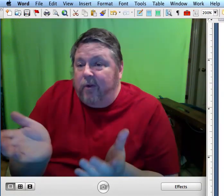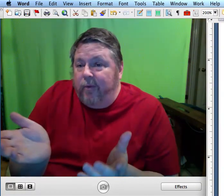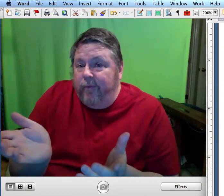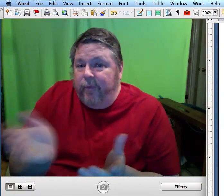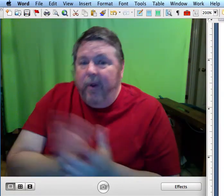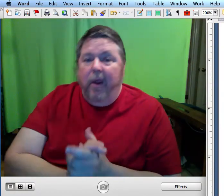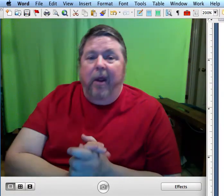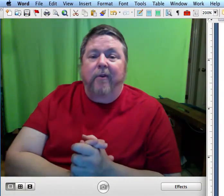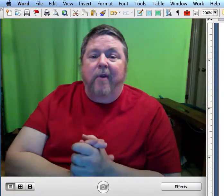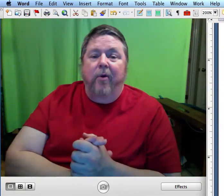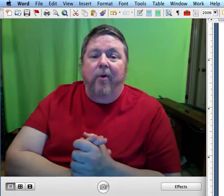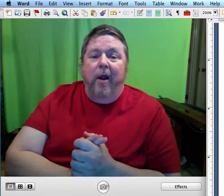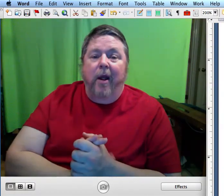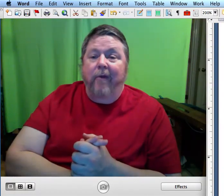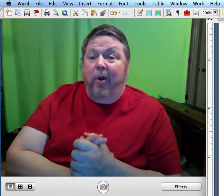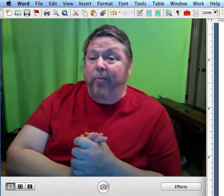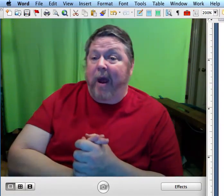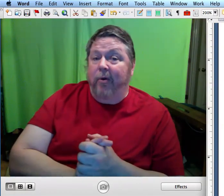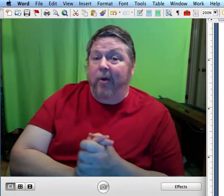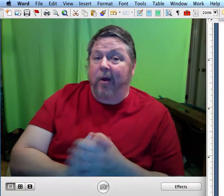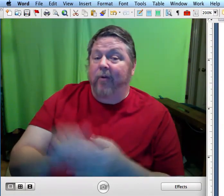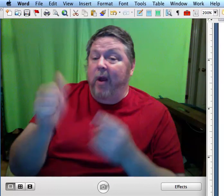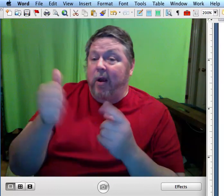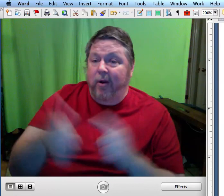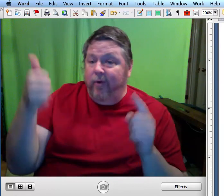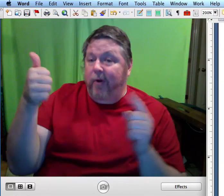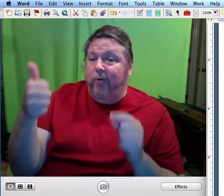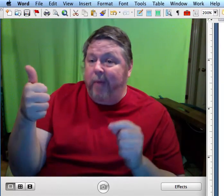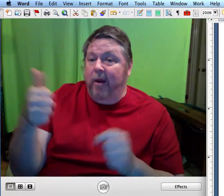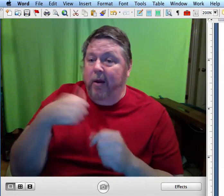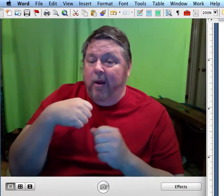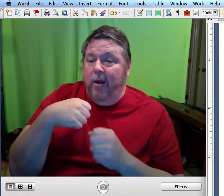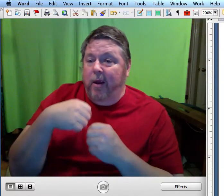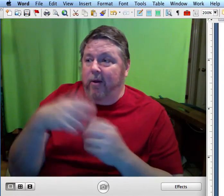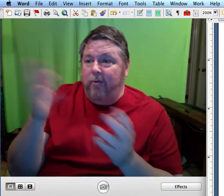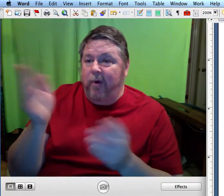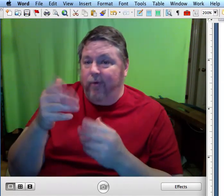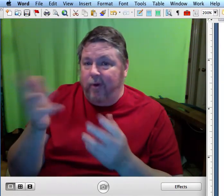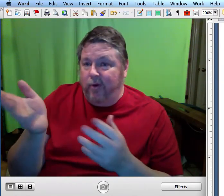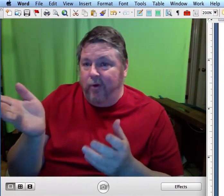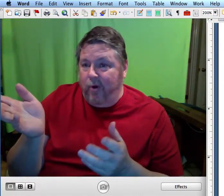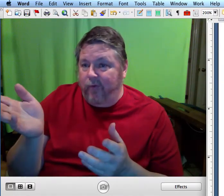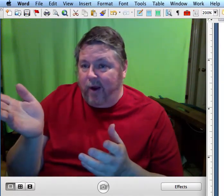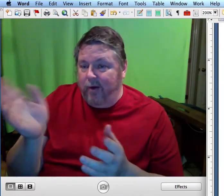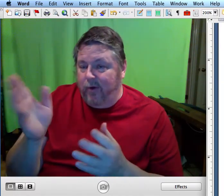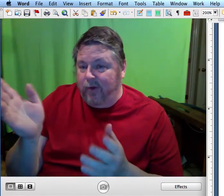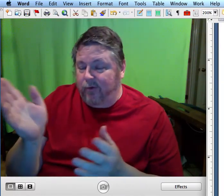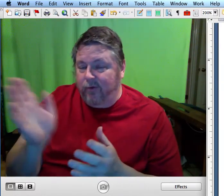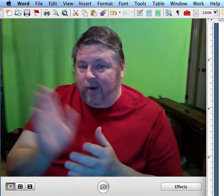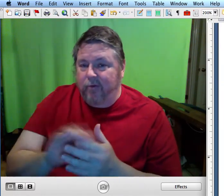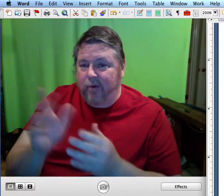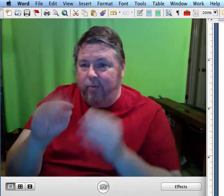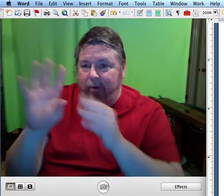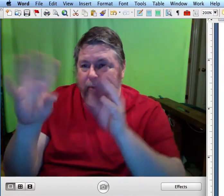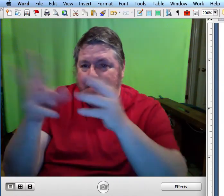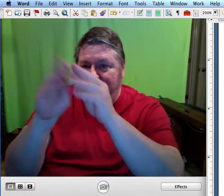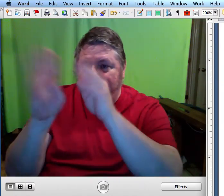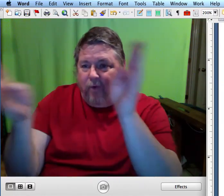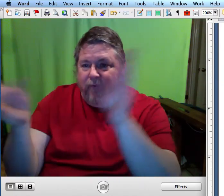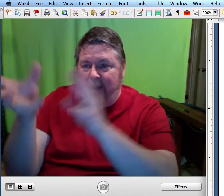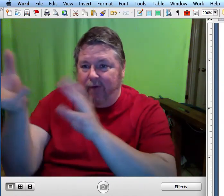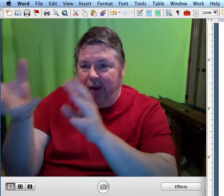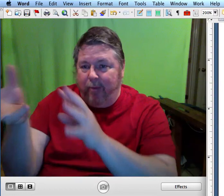strengths, and so I have a good pattern of clear finger spelling and whatever it is that you notice as your strengths. Maybe